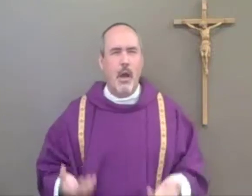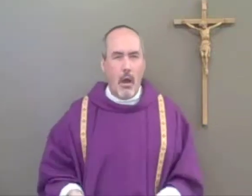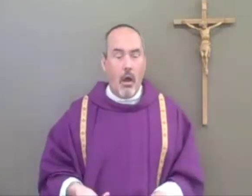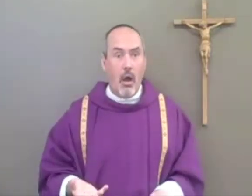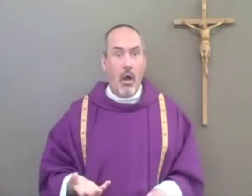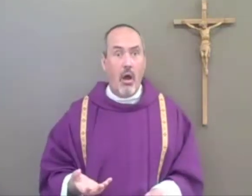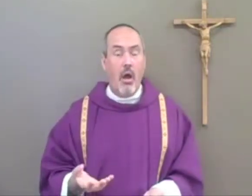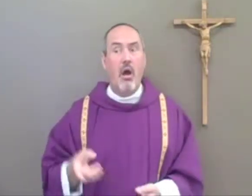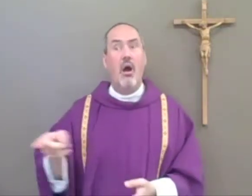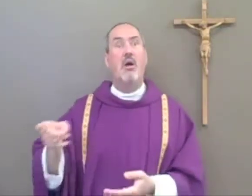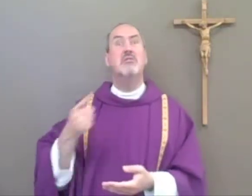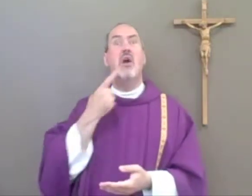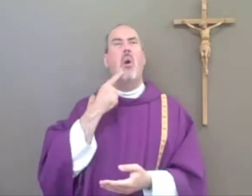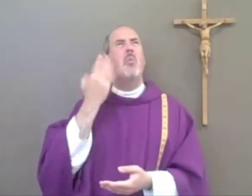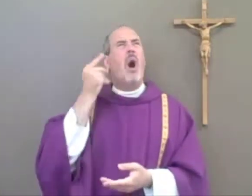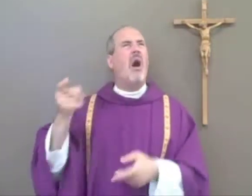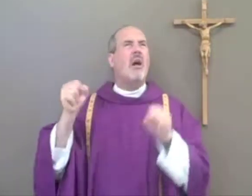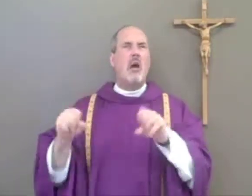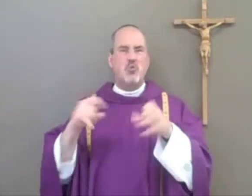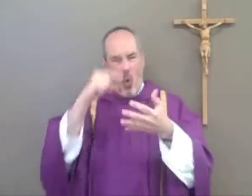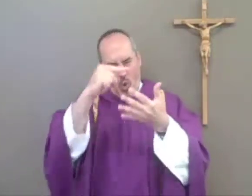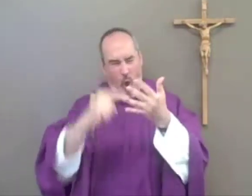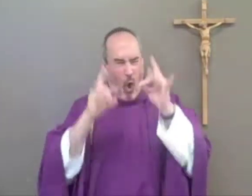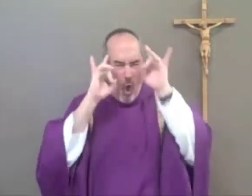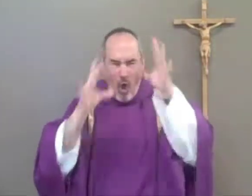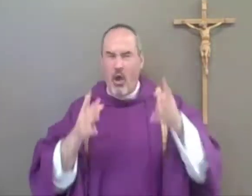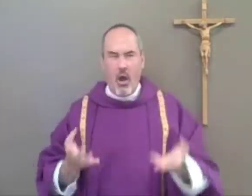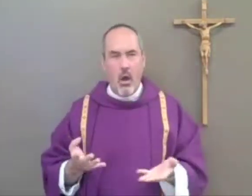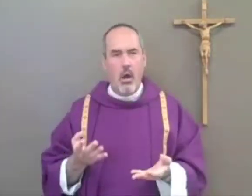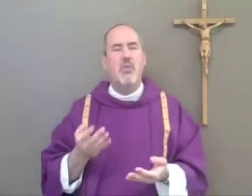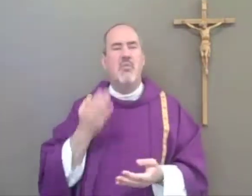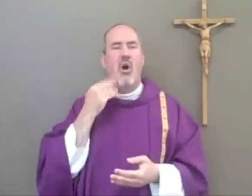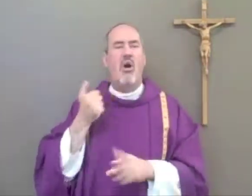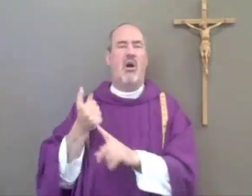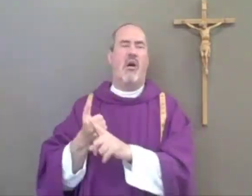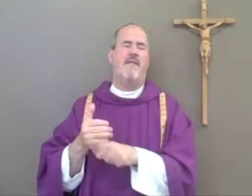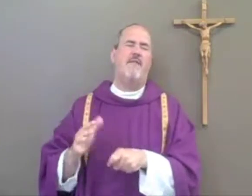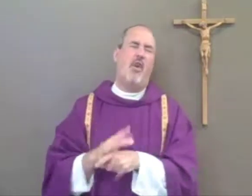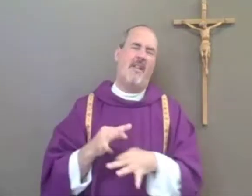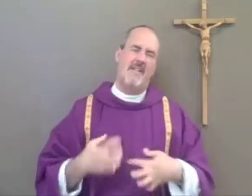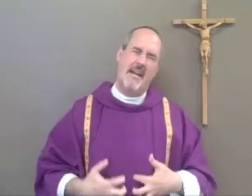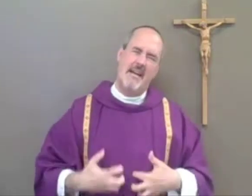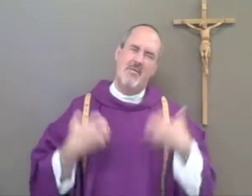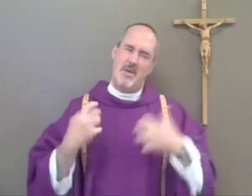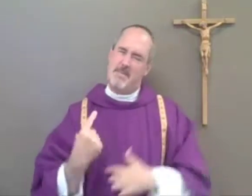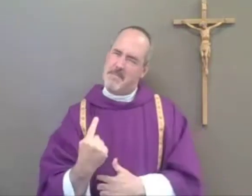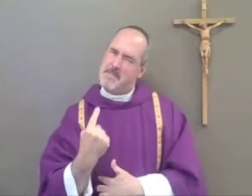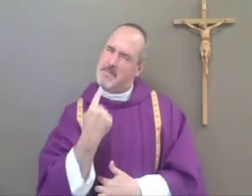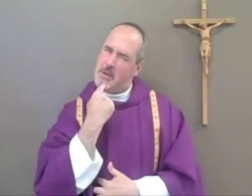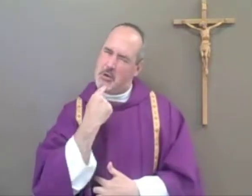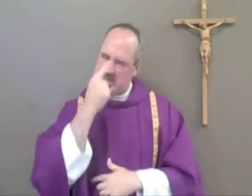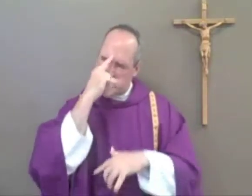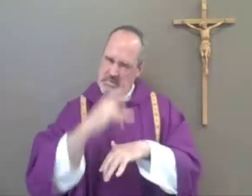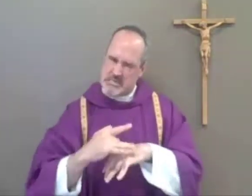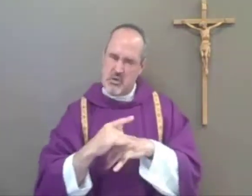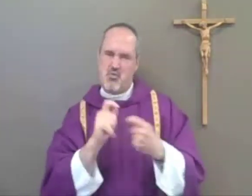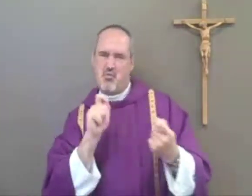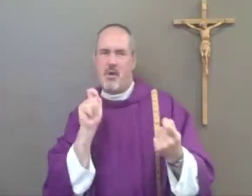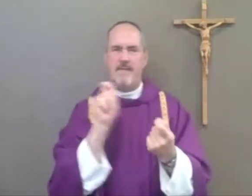understand how another person could do that to other human beings. It's just awful. But he said in his writing that he was just so angry